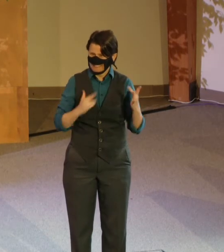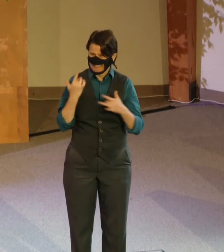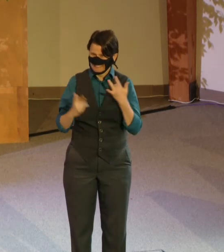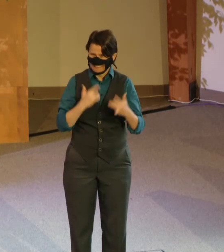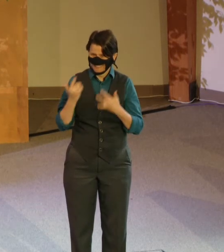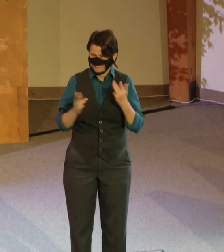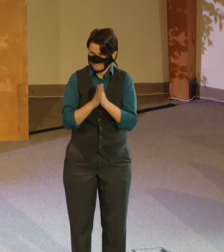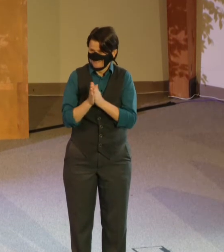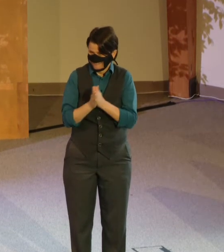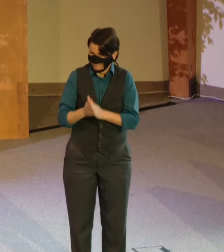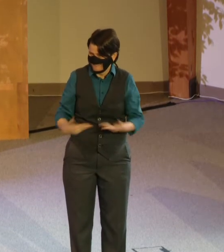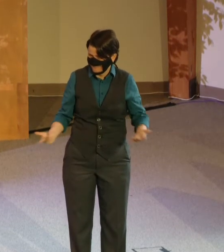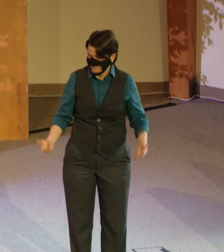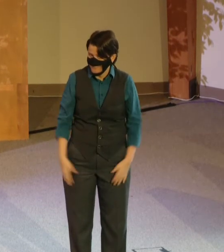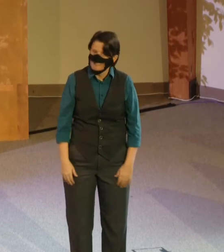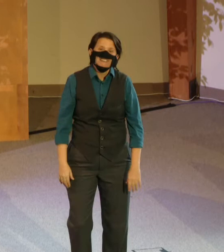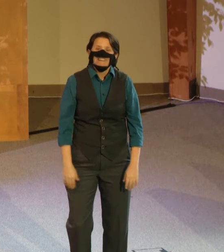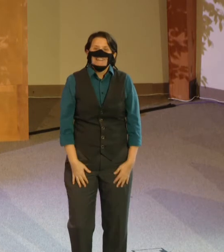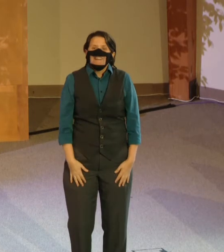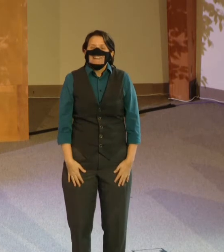Super exciting.